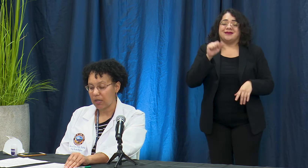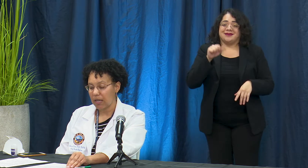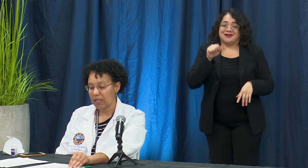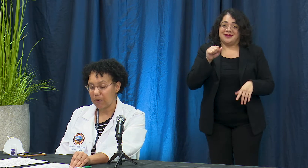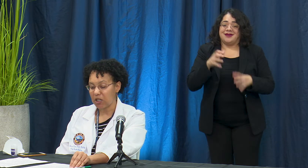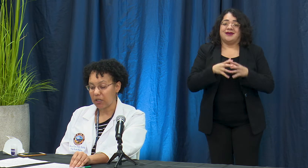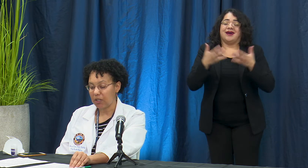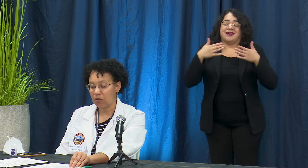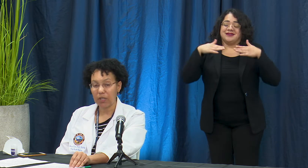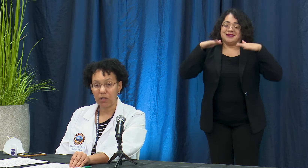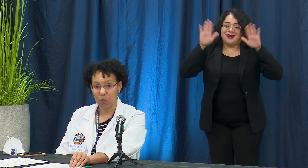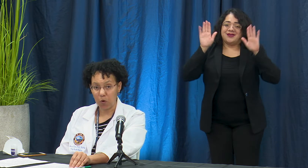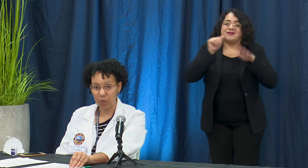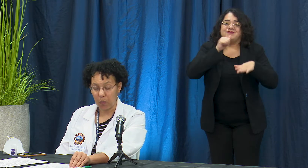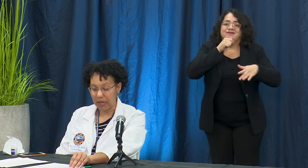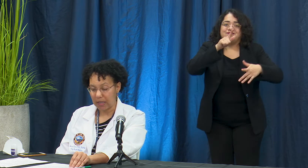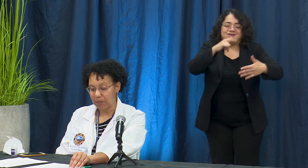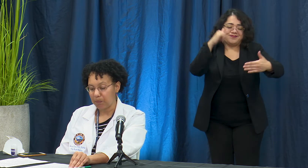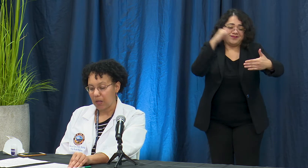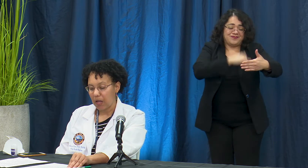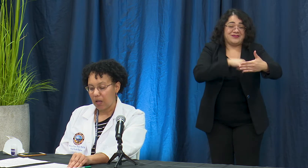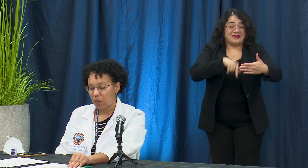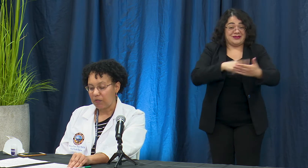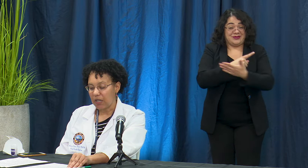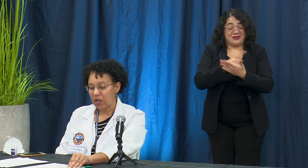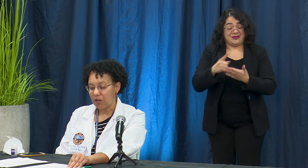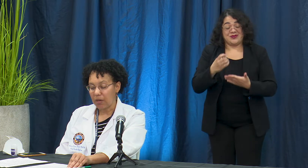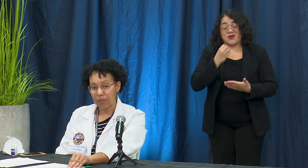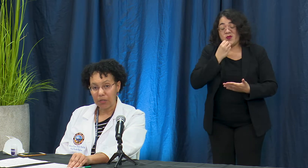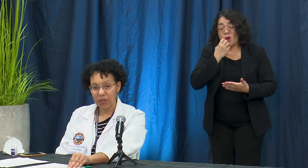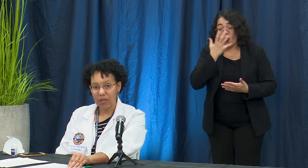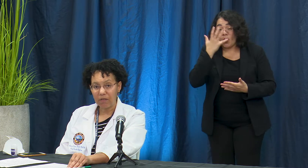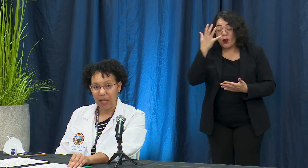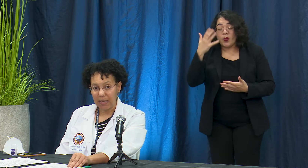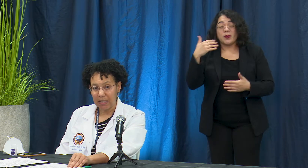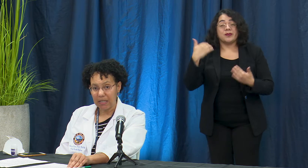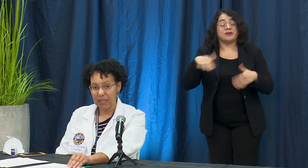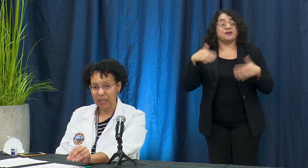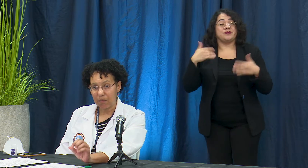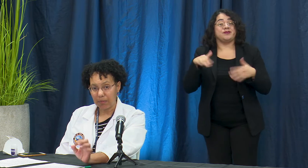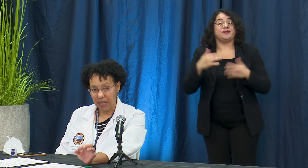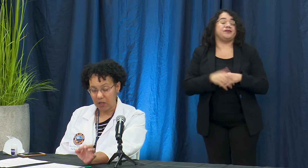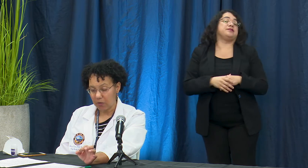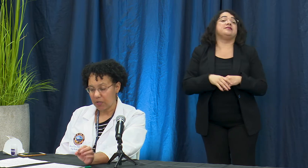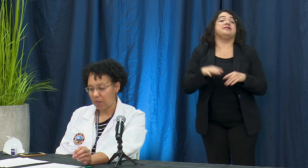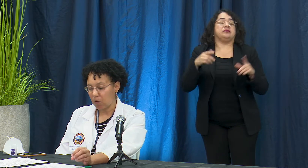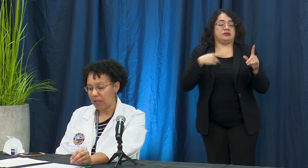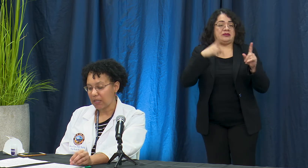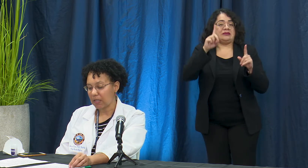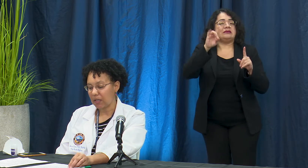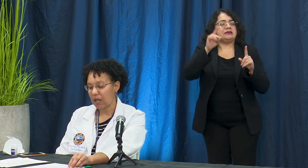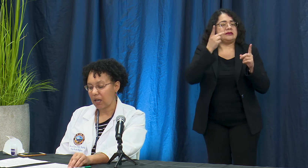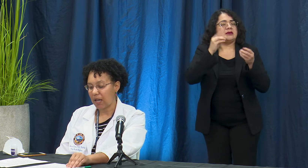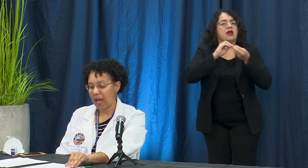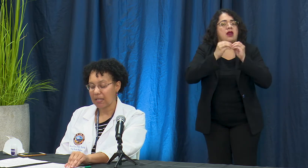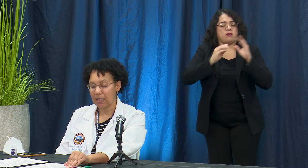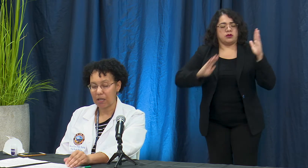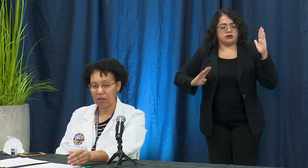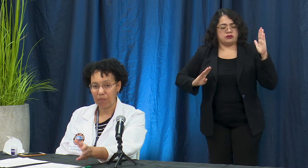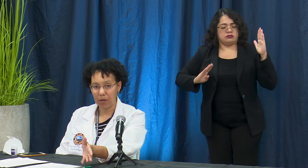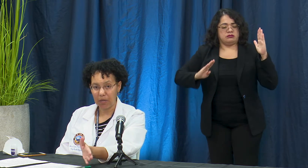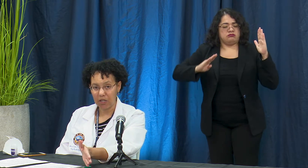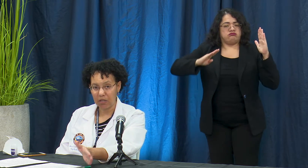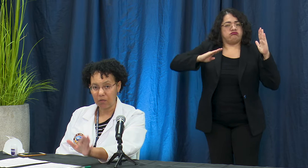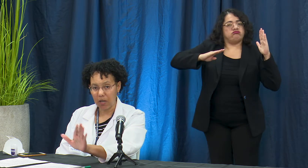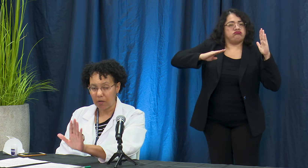order, especially during this warm week. We've seen our numbers of cases plateau somewhat. As